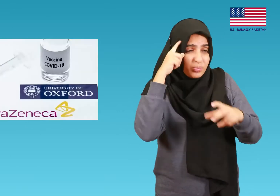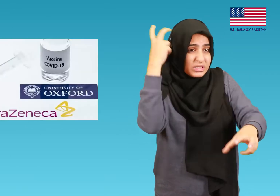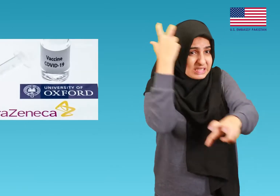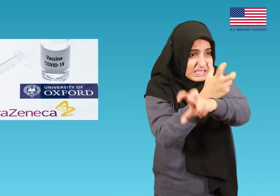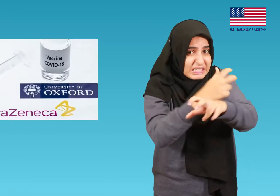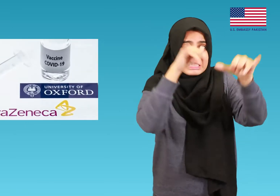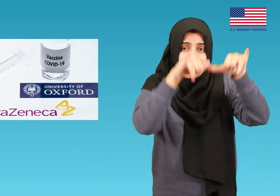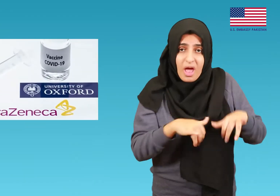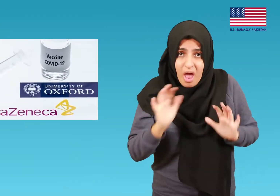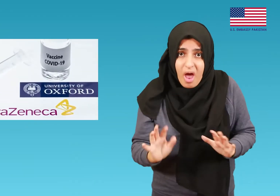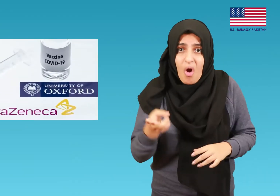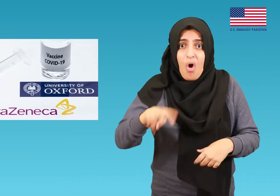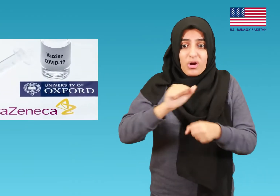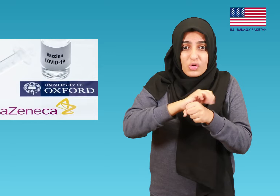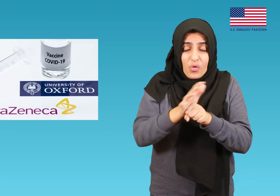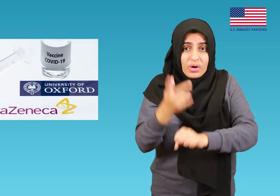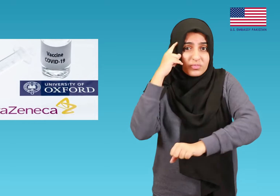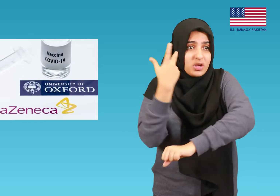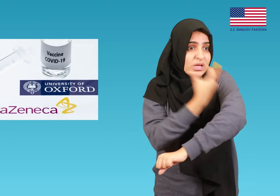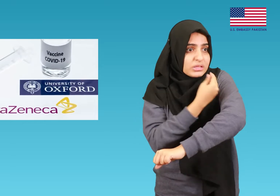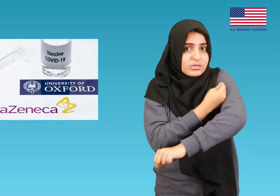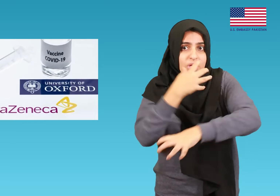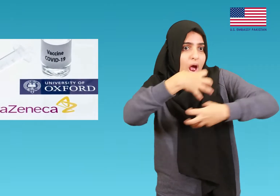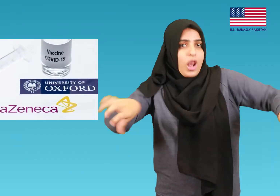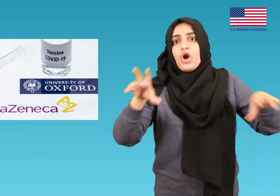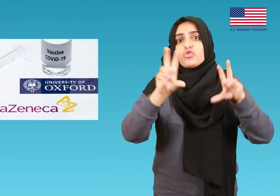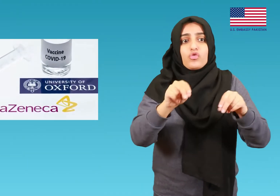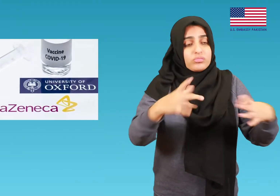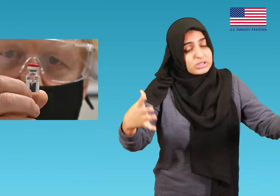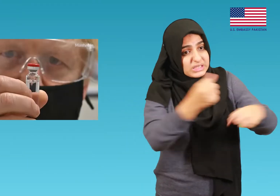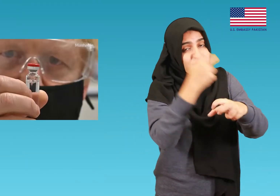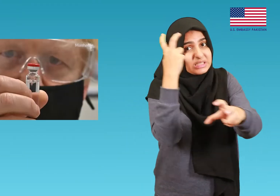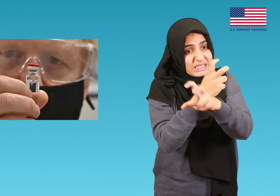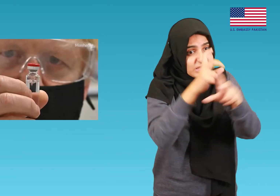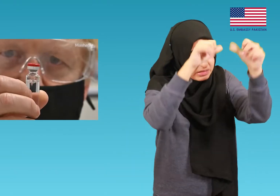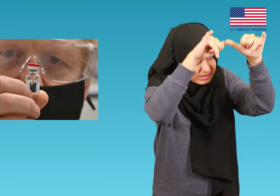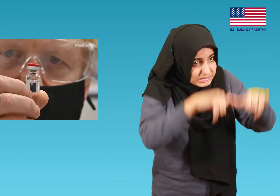COVID-19 vaccines are no exception. Even if the process has been sped up,